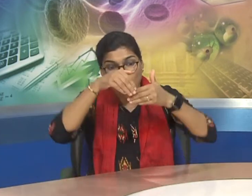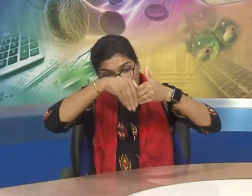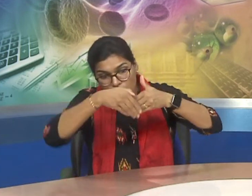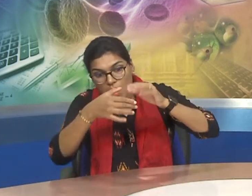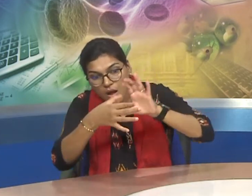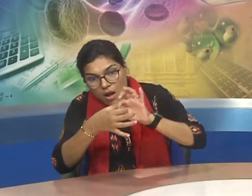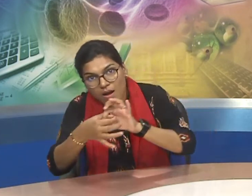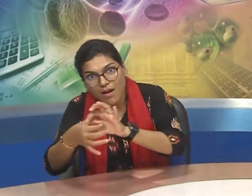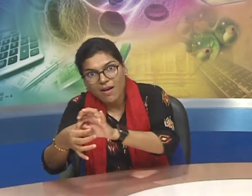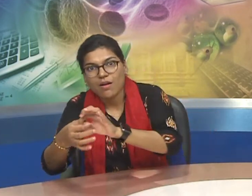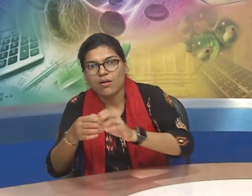So